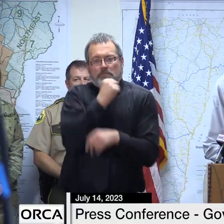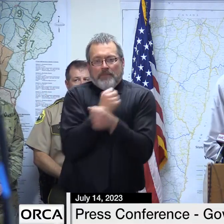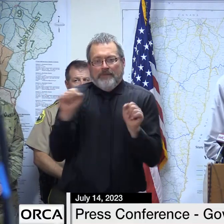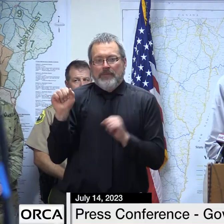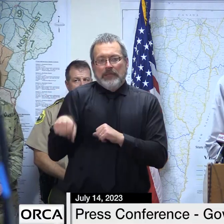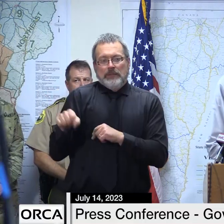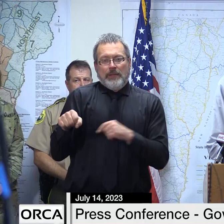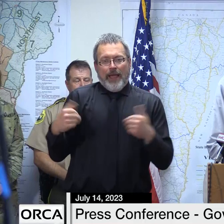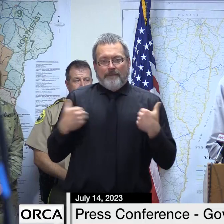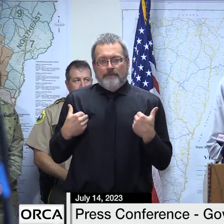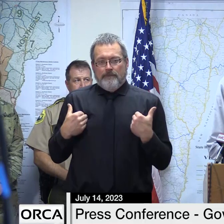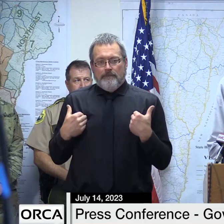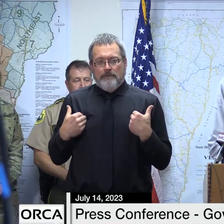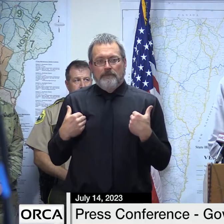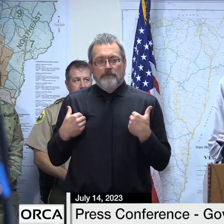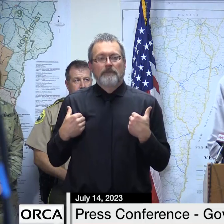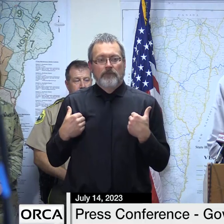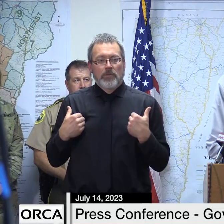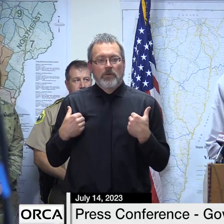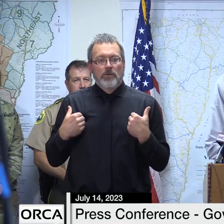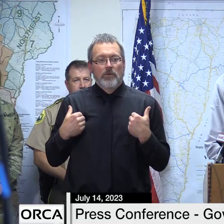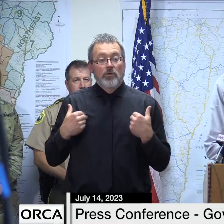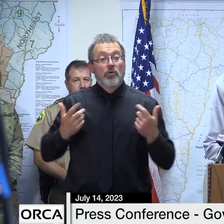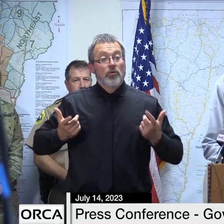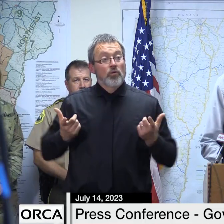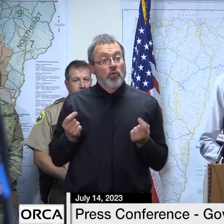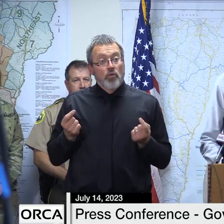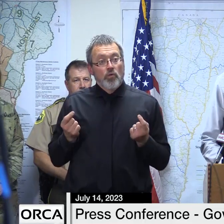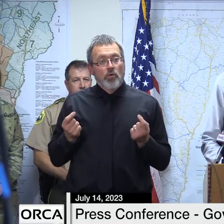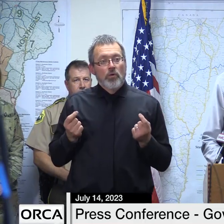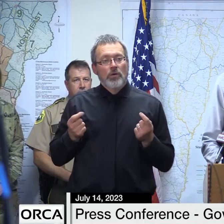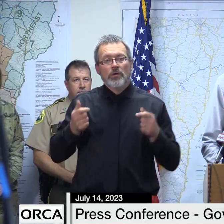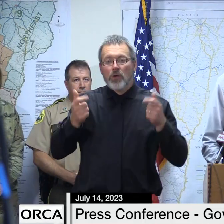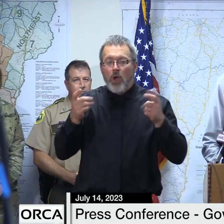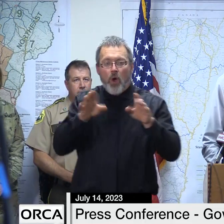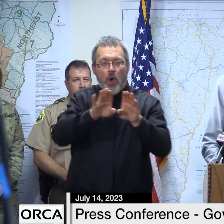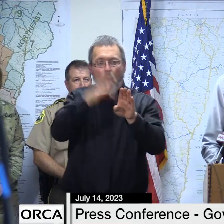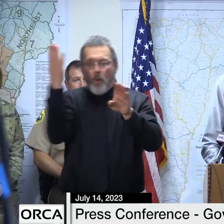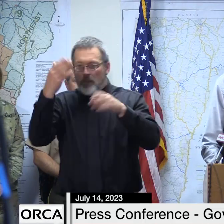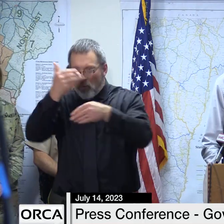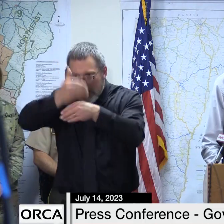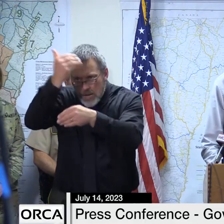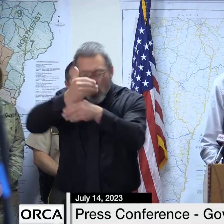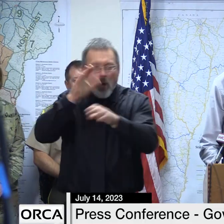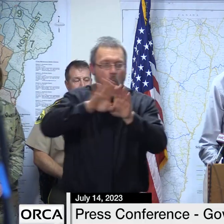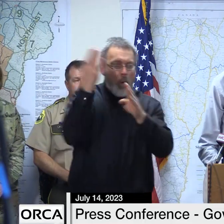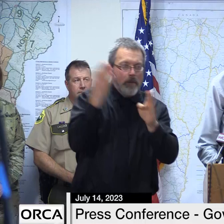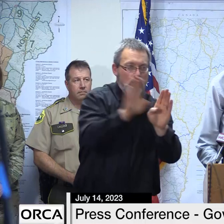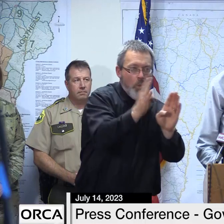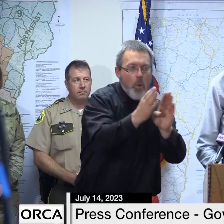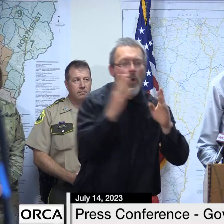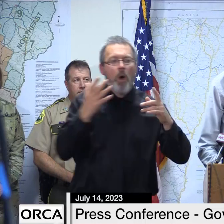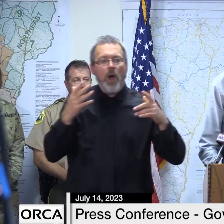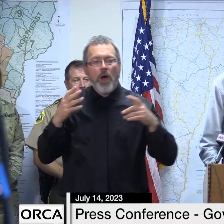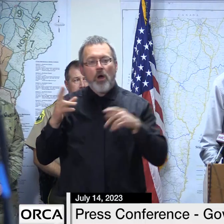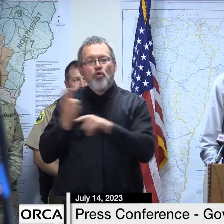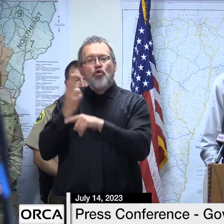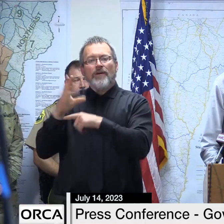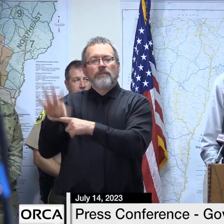to dry it out, opening doors and windows. You can use fans and dehumidifiers when electricity is